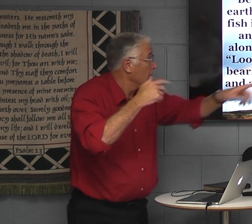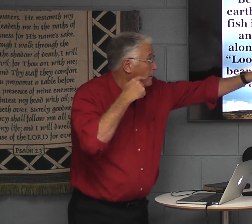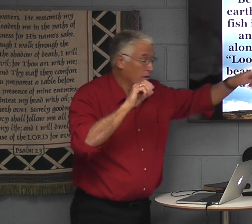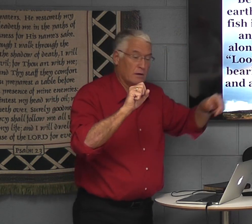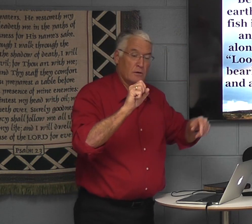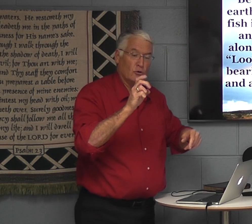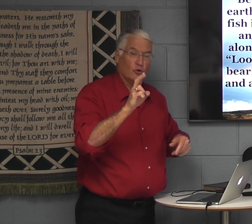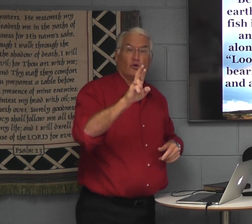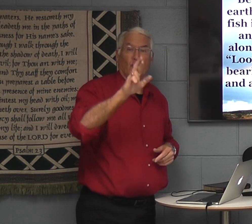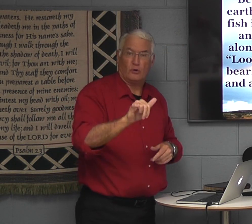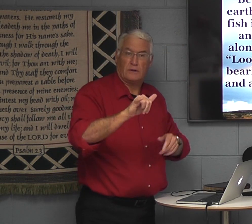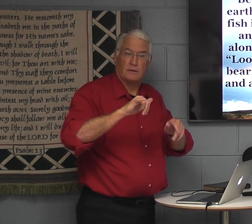that scurry along the ground.